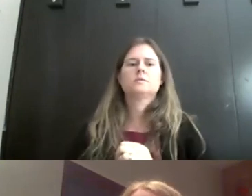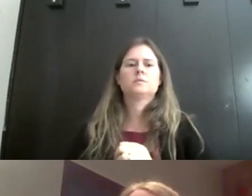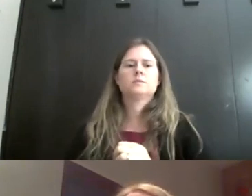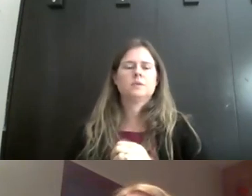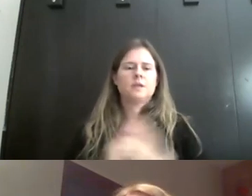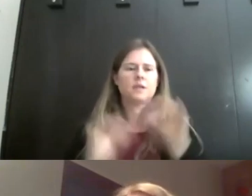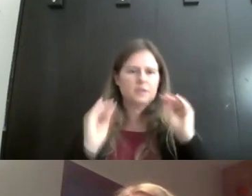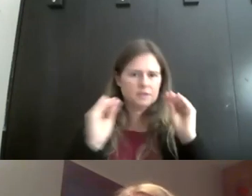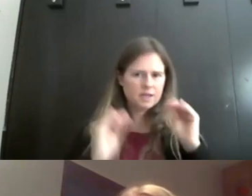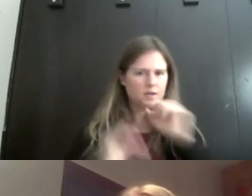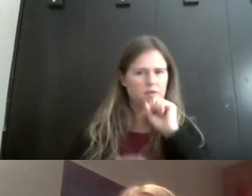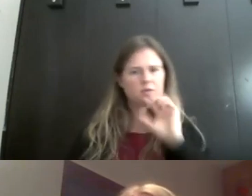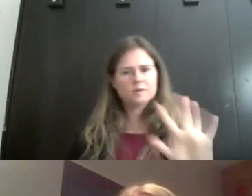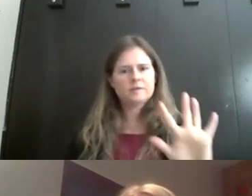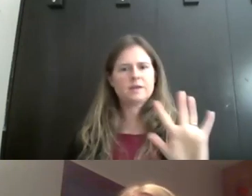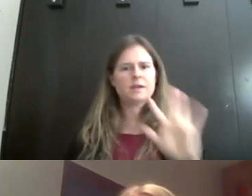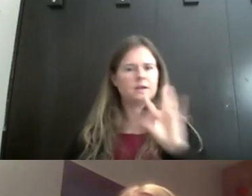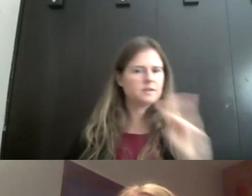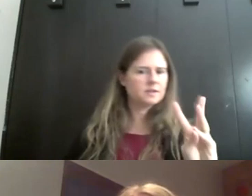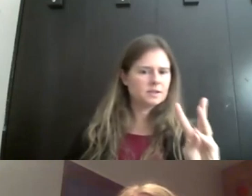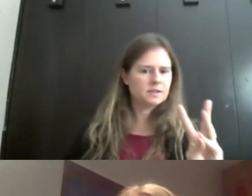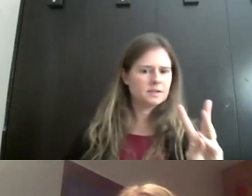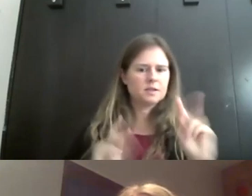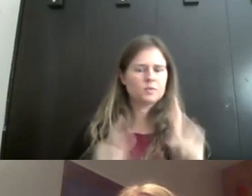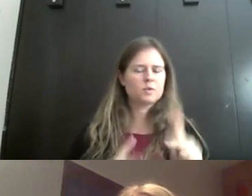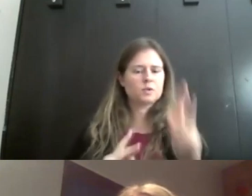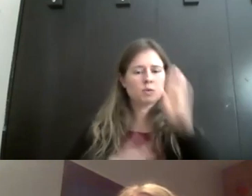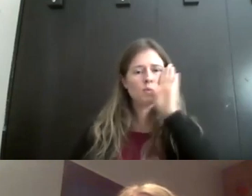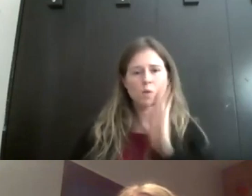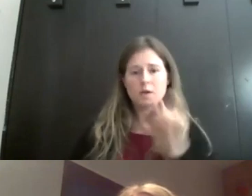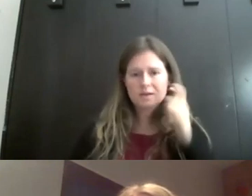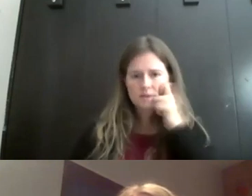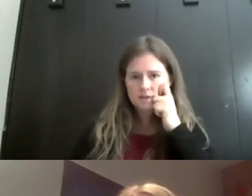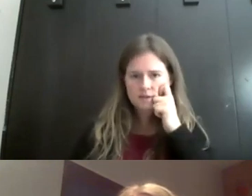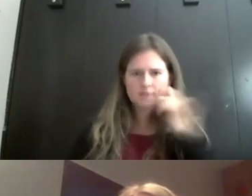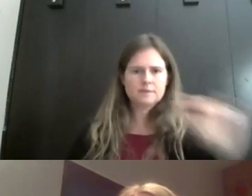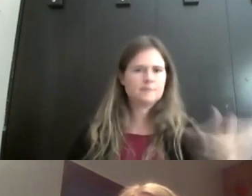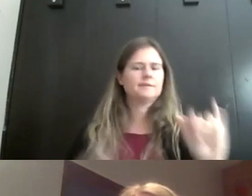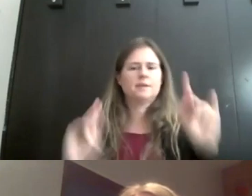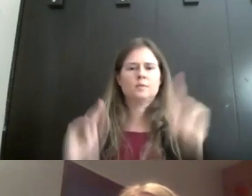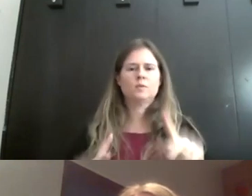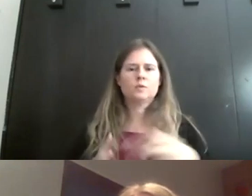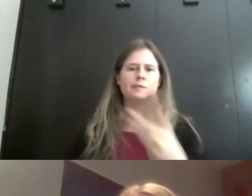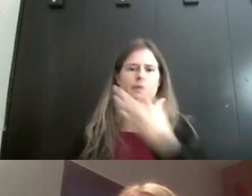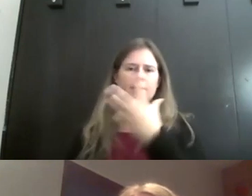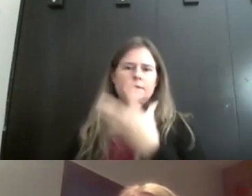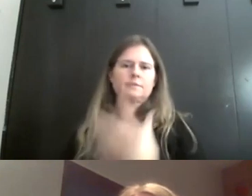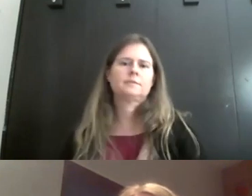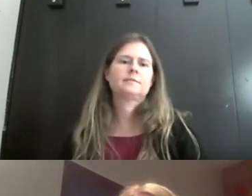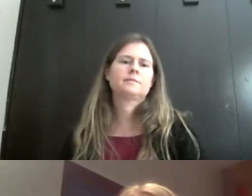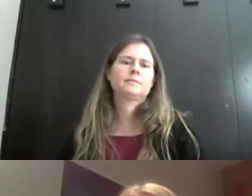and 6-year-olds that a person with brown skin is just the same as a person with white skin, or black